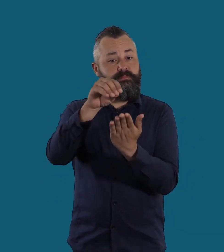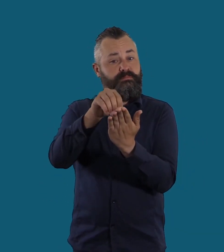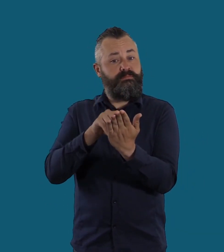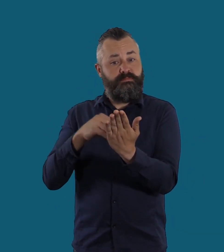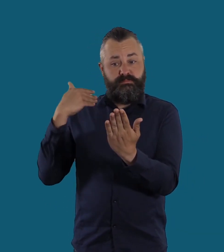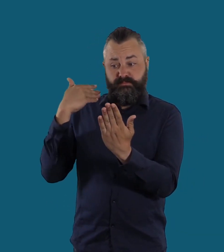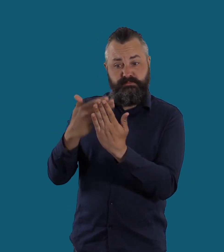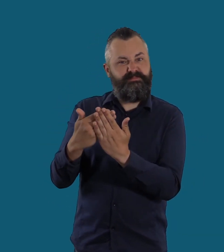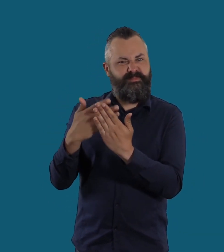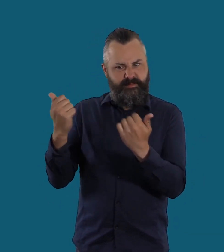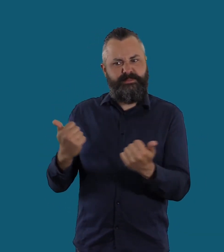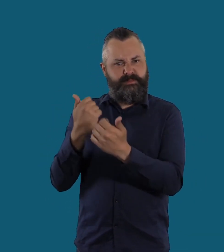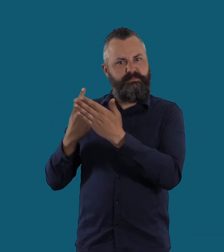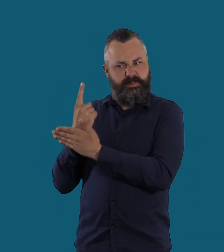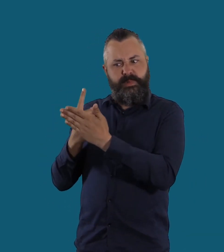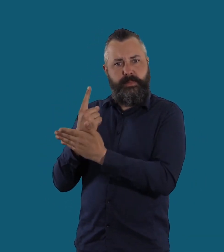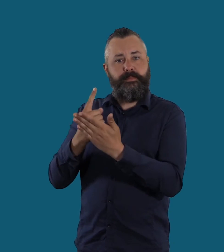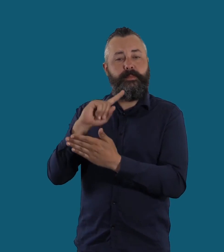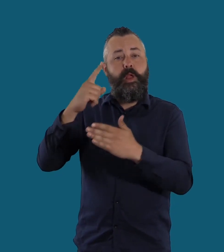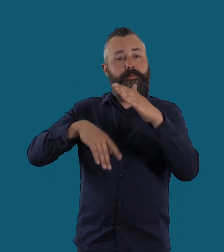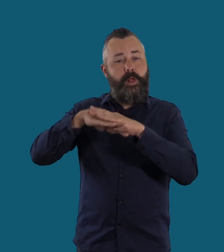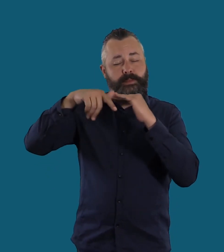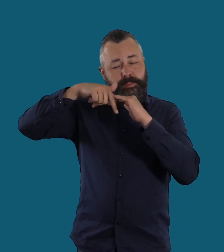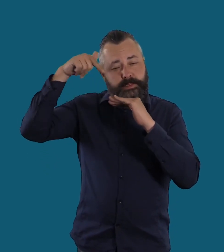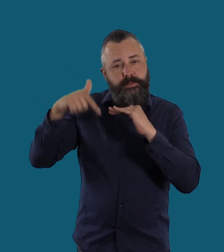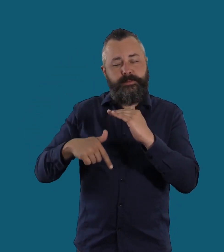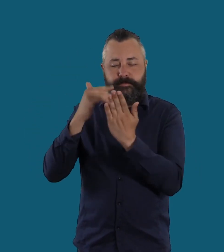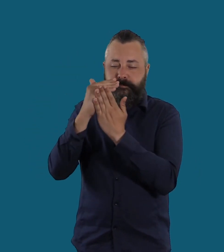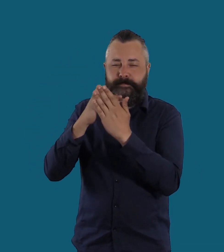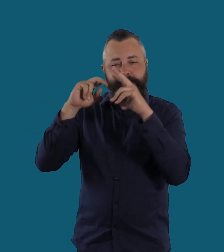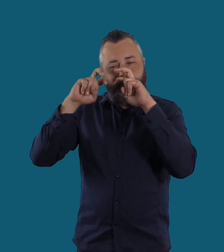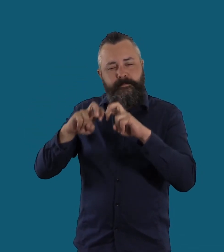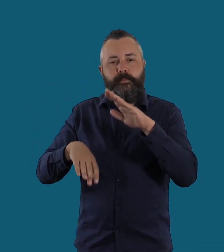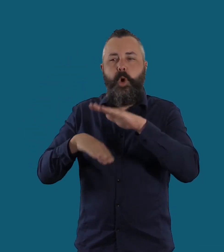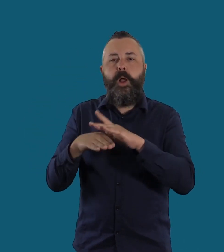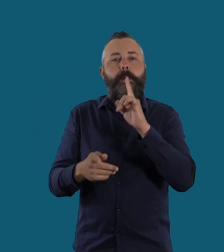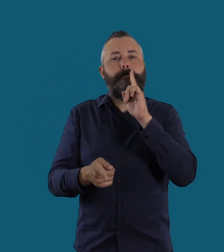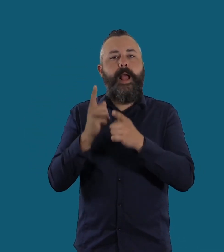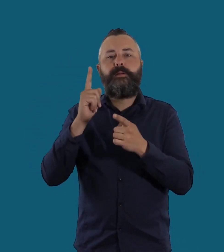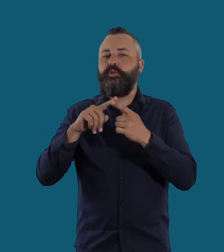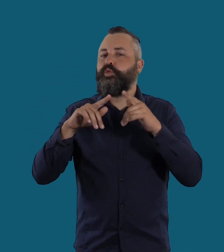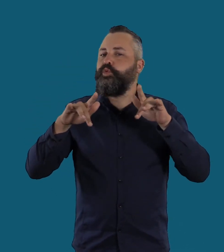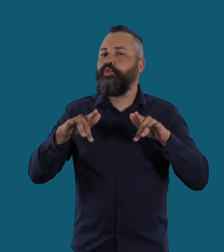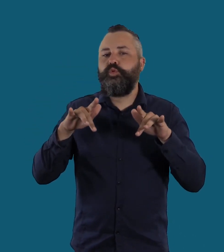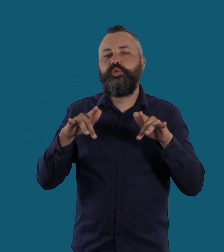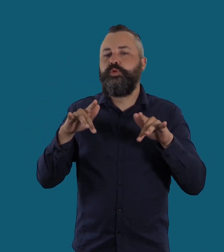While there are records of earthquakes and tsunami in Australia, they are relatively rare and therefore not always completely